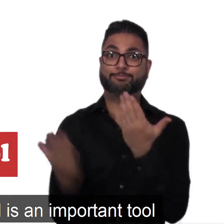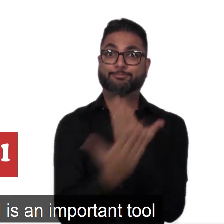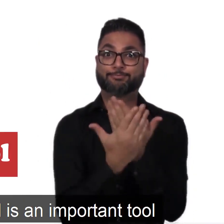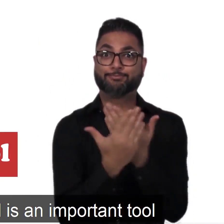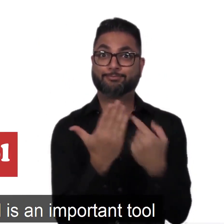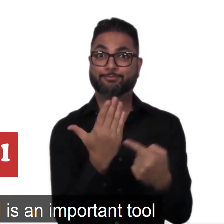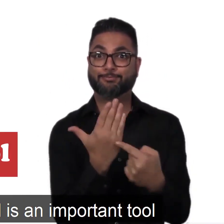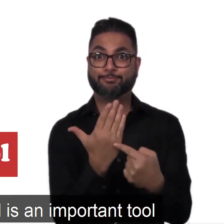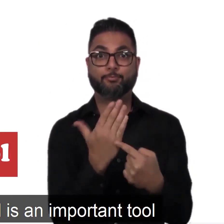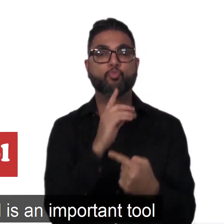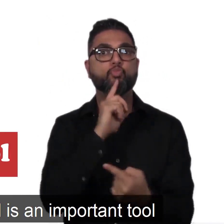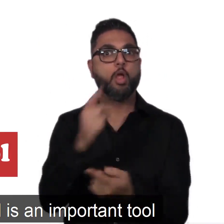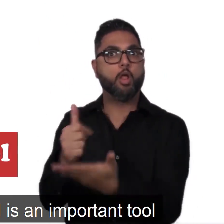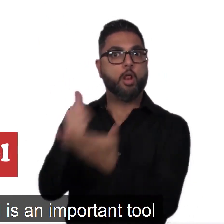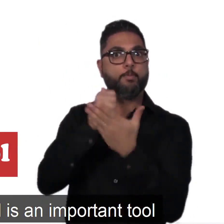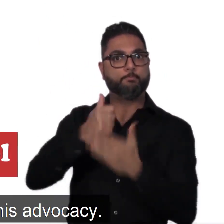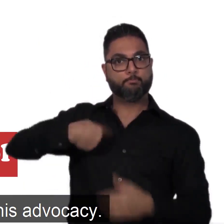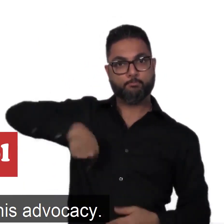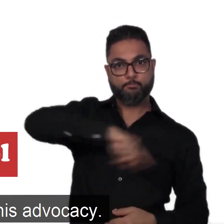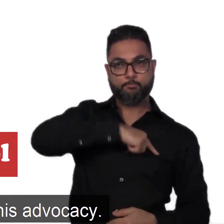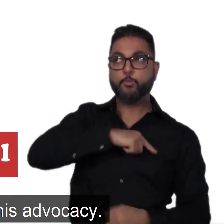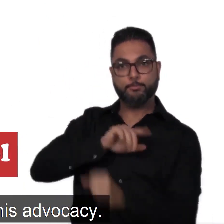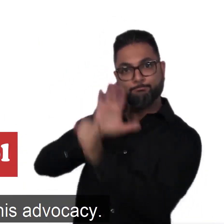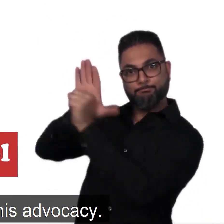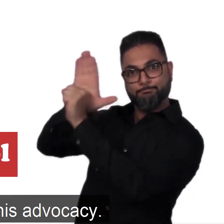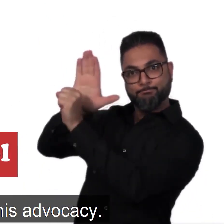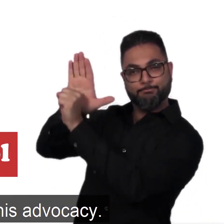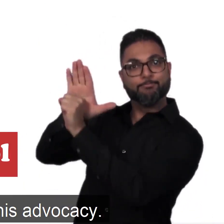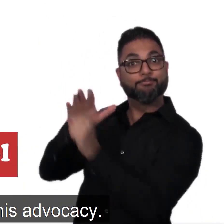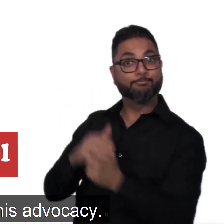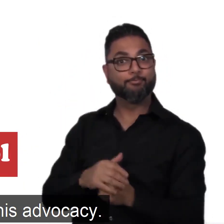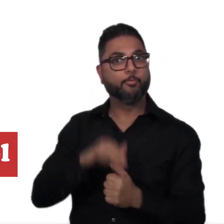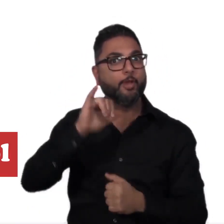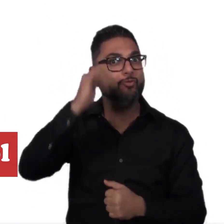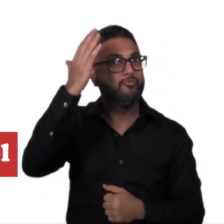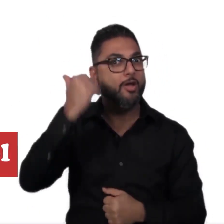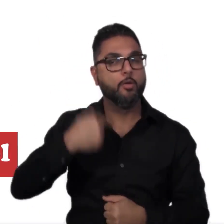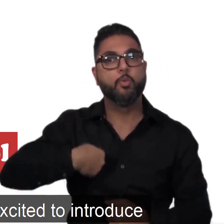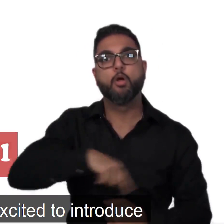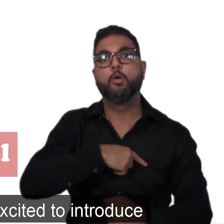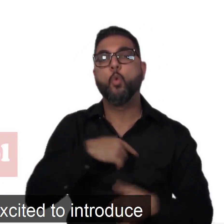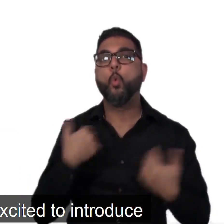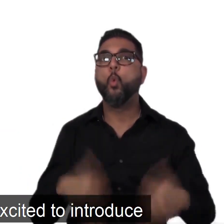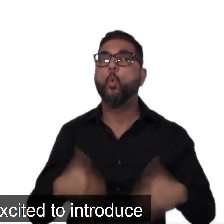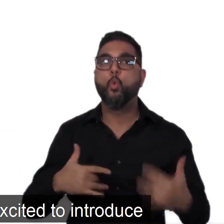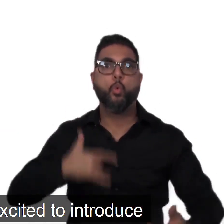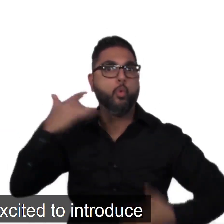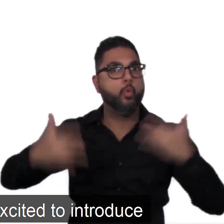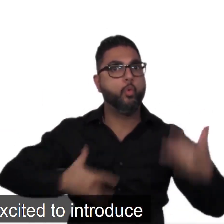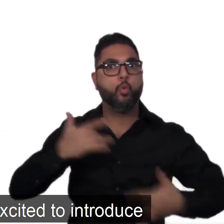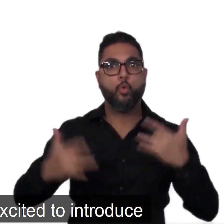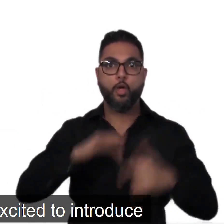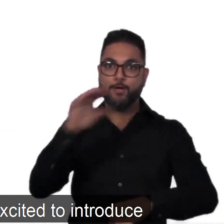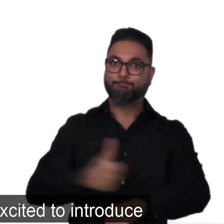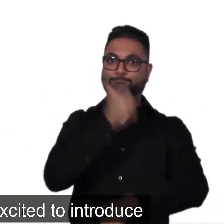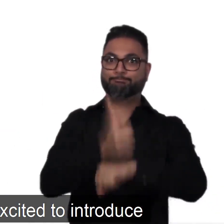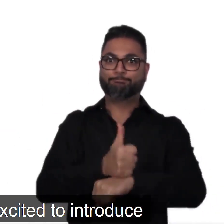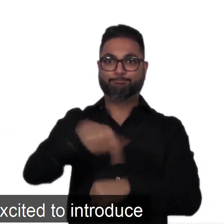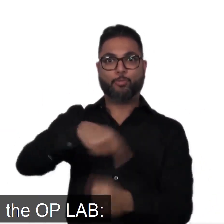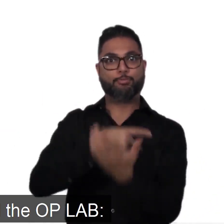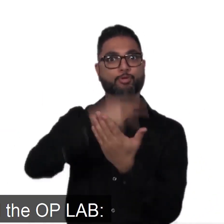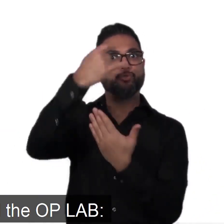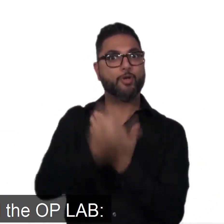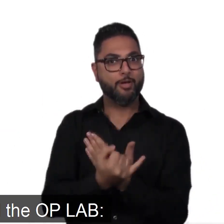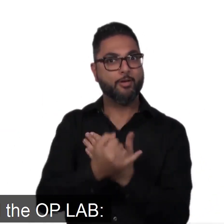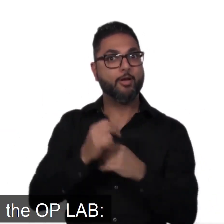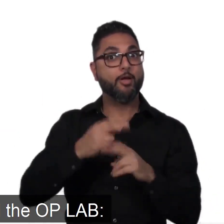The Optional Protocol is an important tool that can help this advocacy. That's why we are excited to